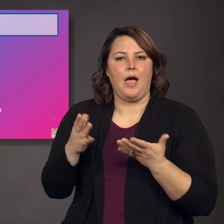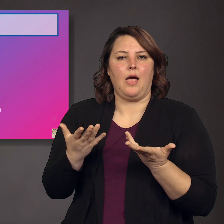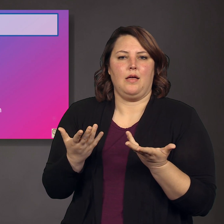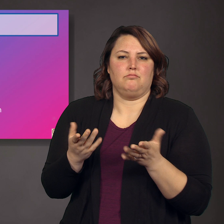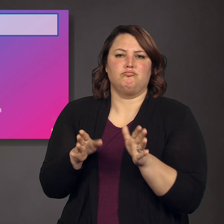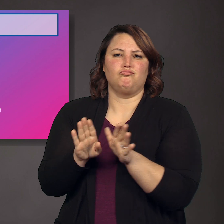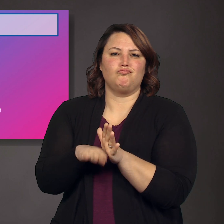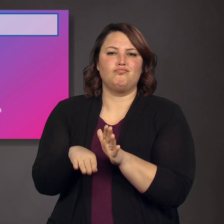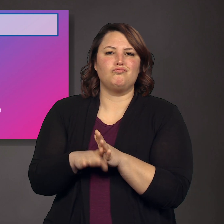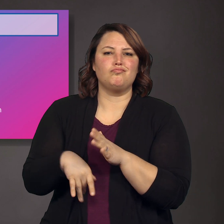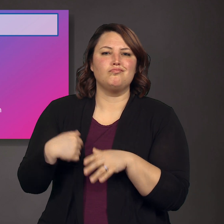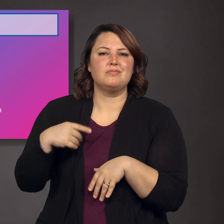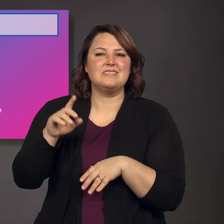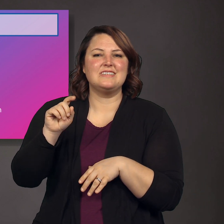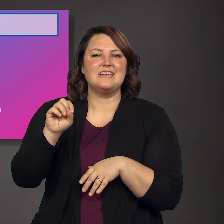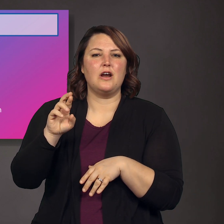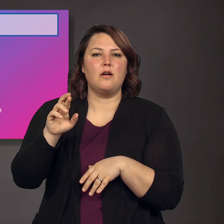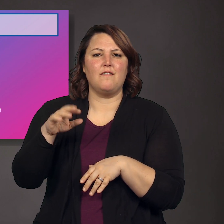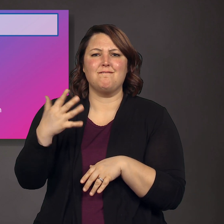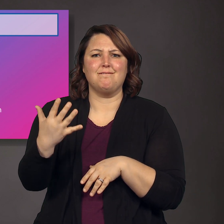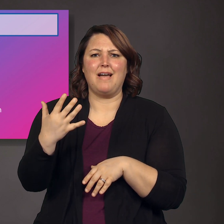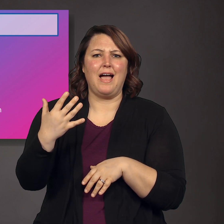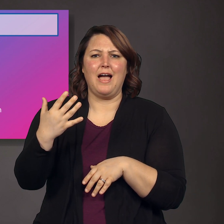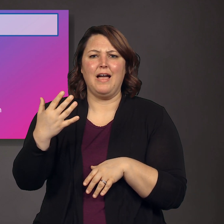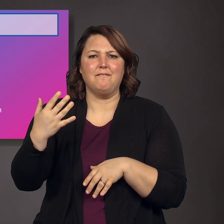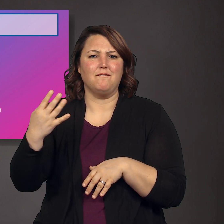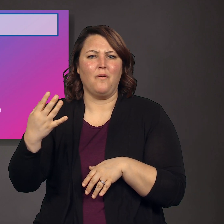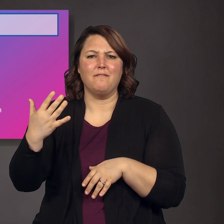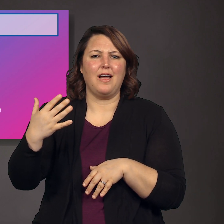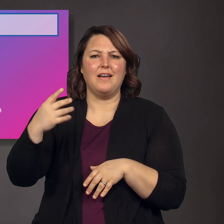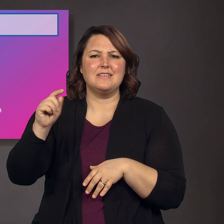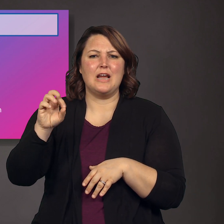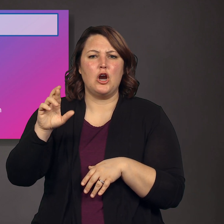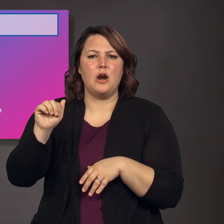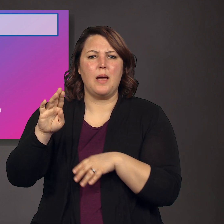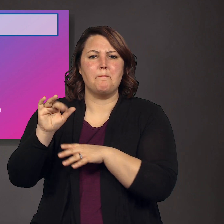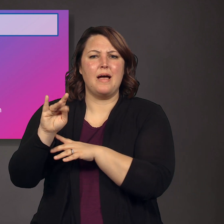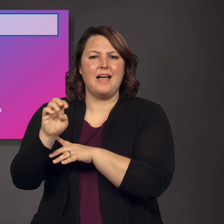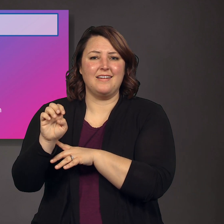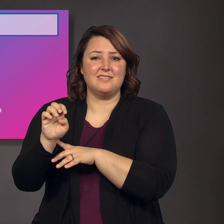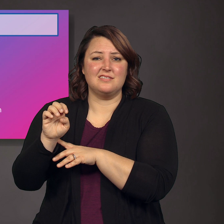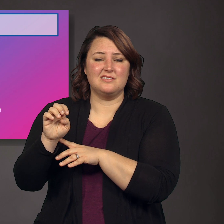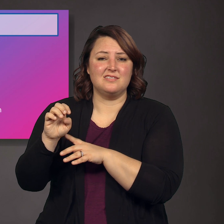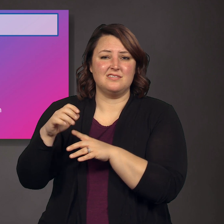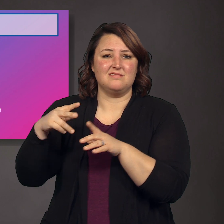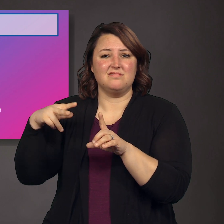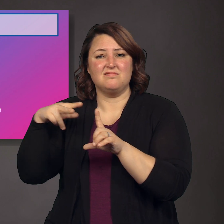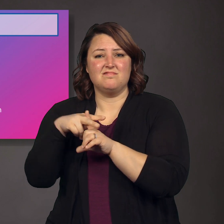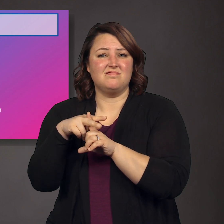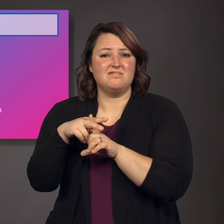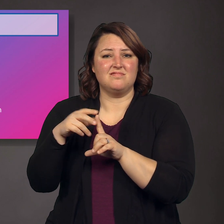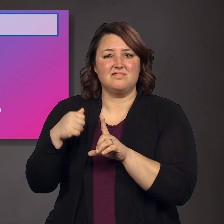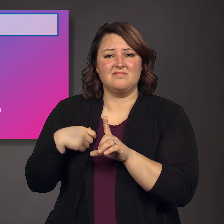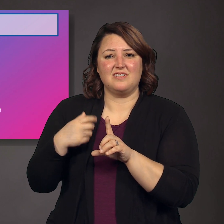money, and they're coming down in price and up in size all the time. So go for the higher